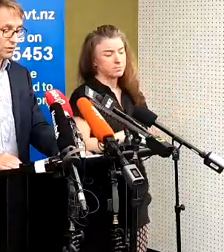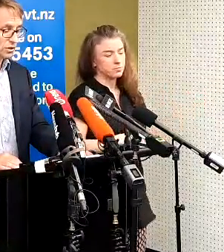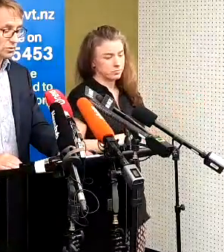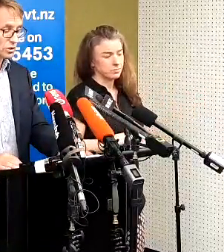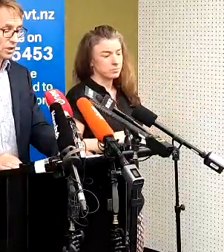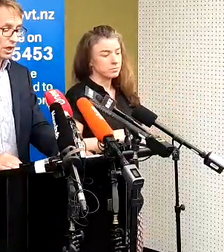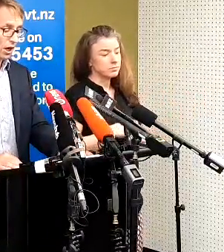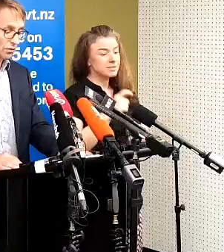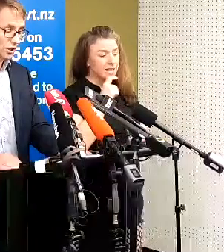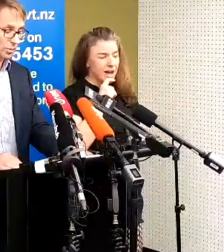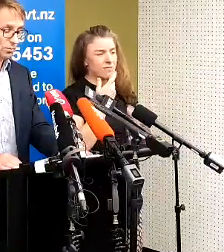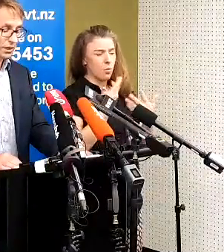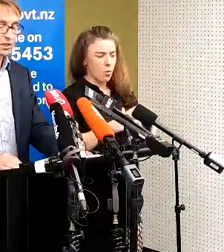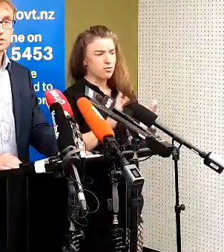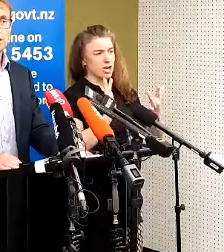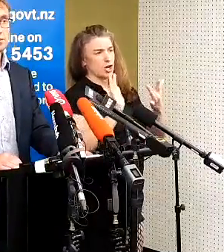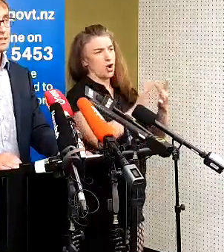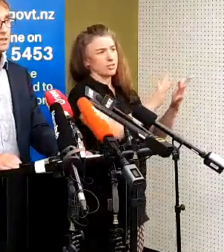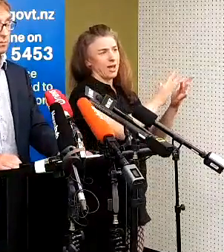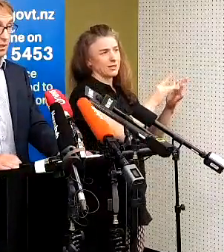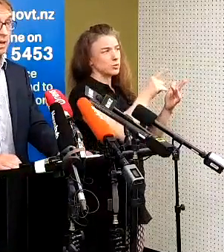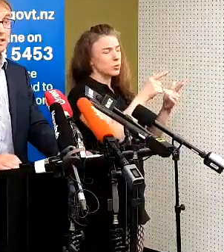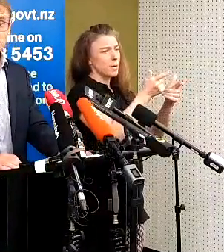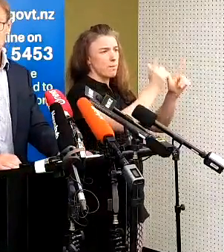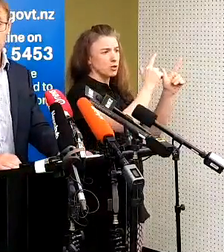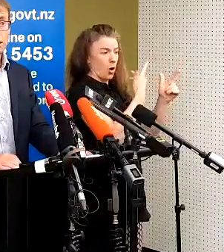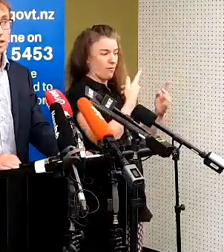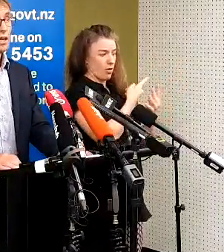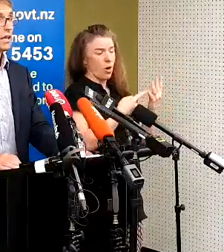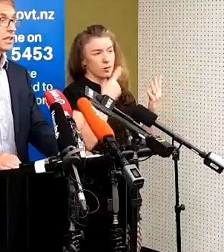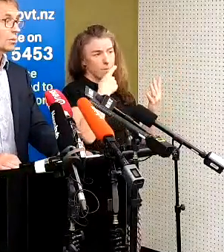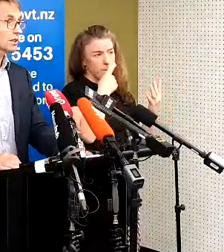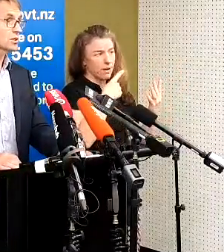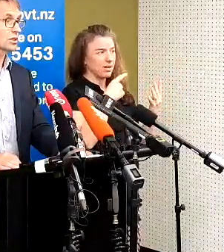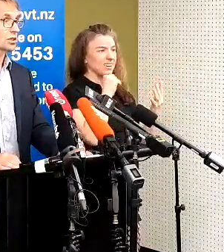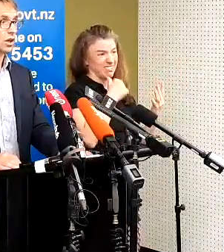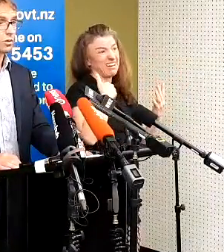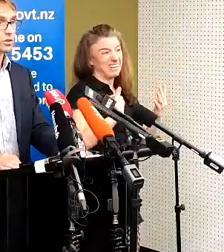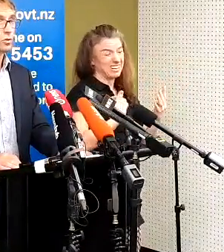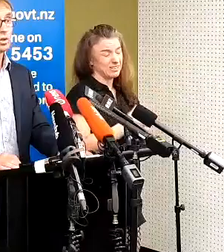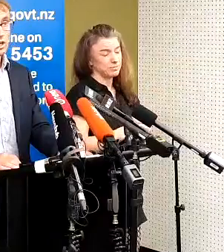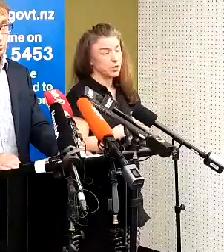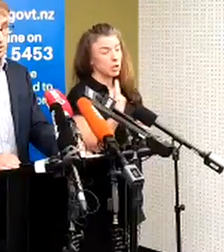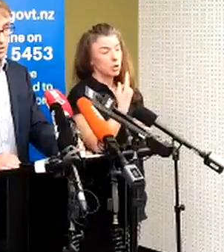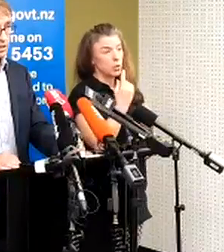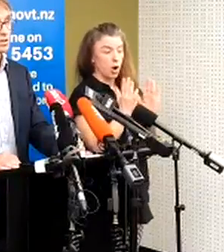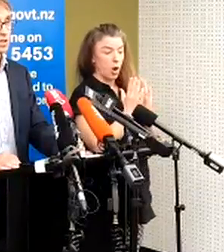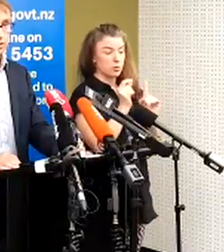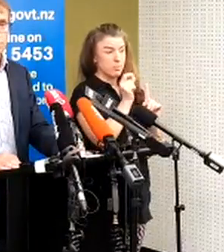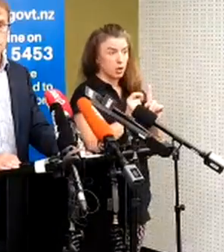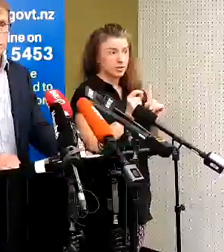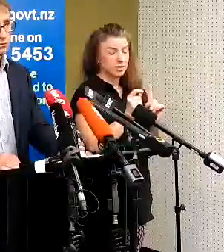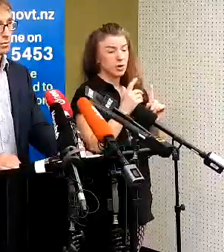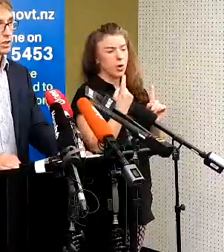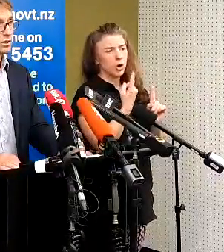public health officials over the appropriate actions they may need to take, and anyone considered a close or casual contact is